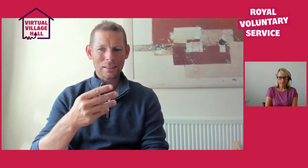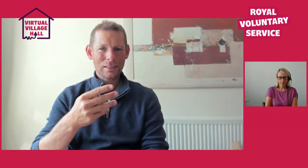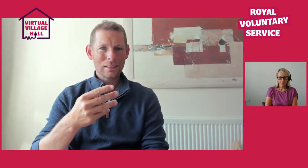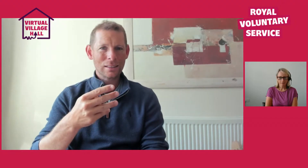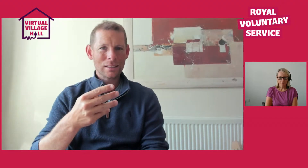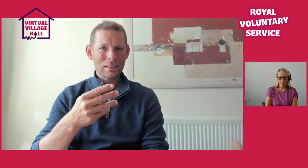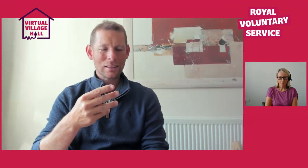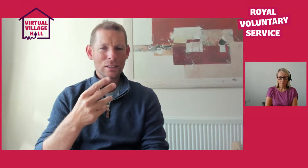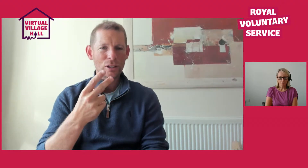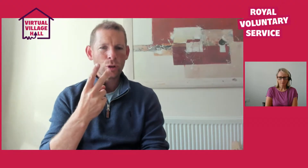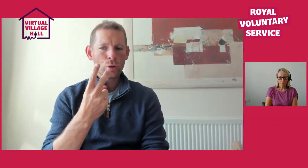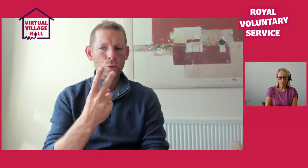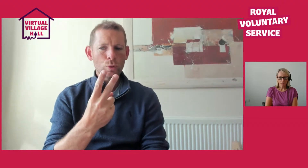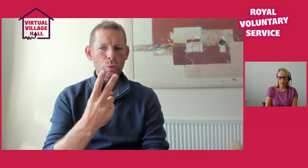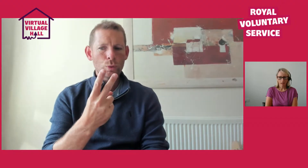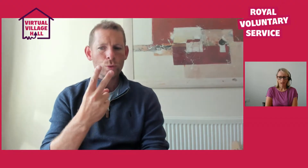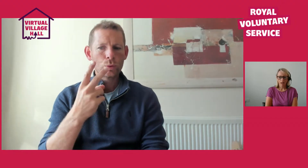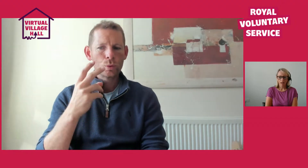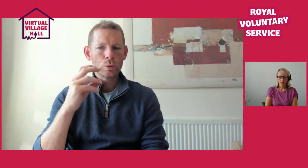19,